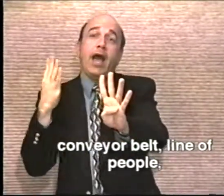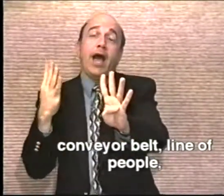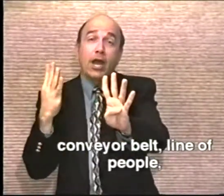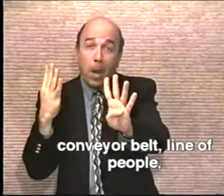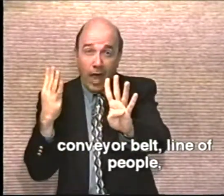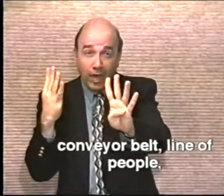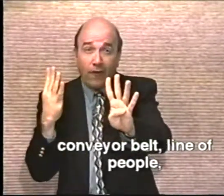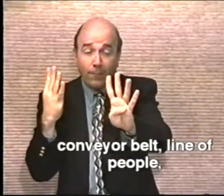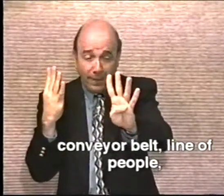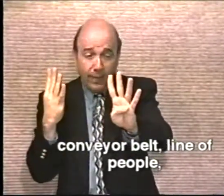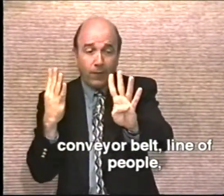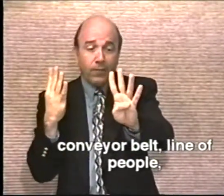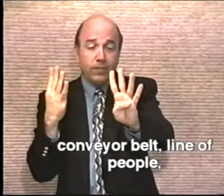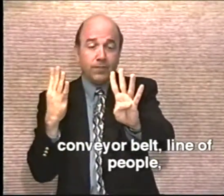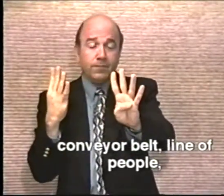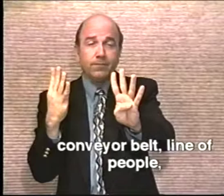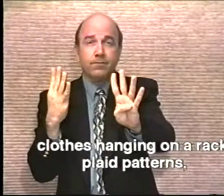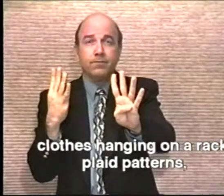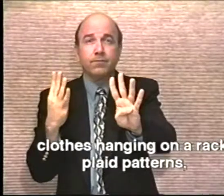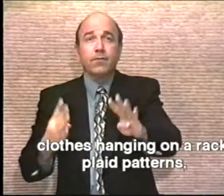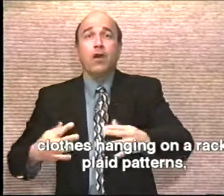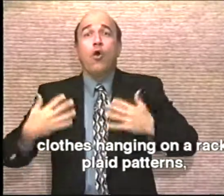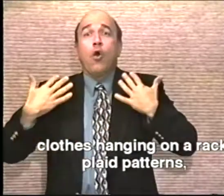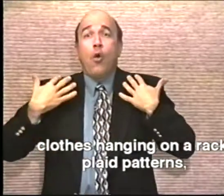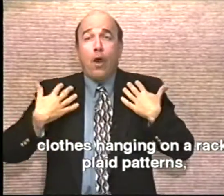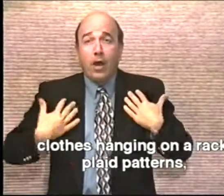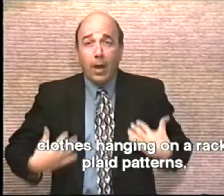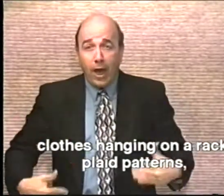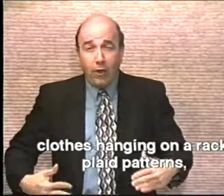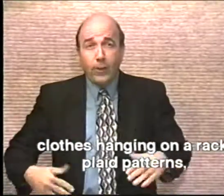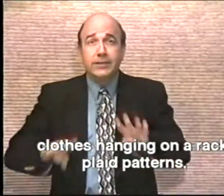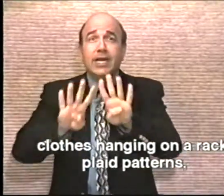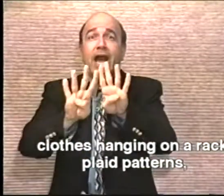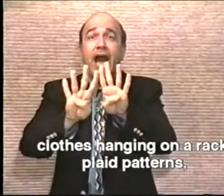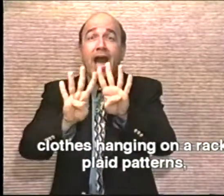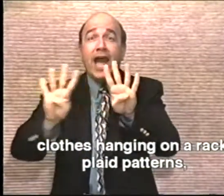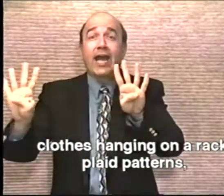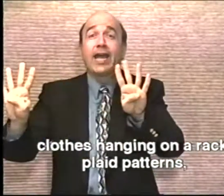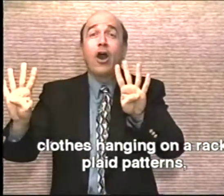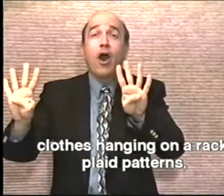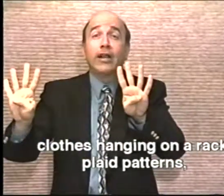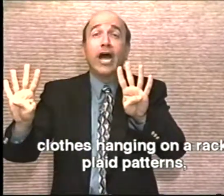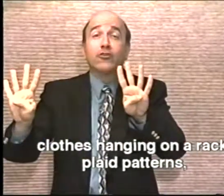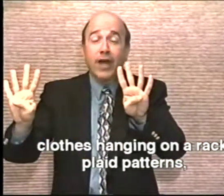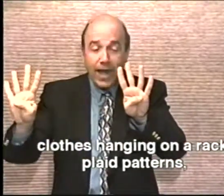a line of people or a club hanging on a rack